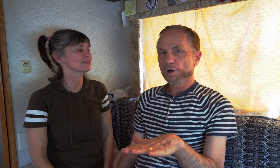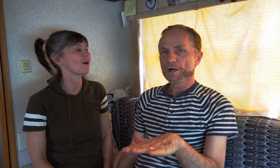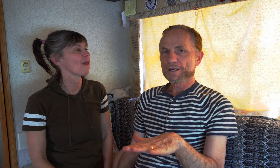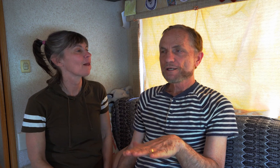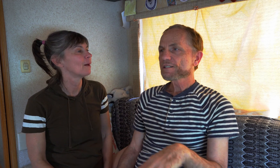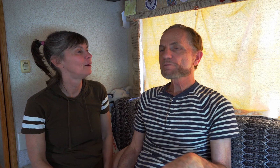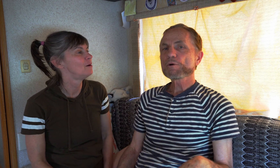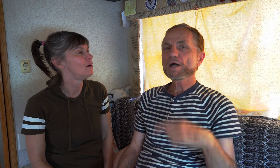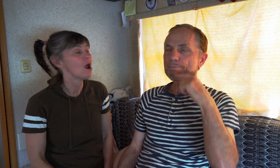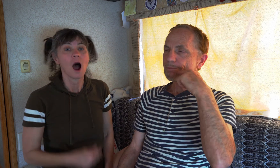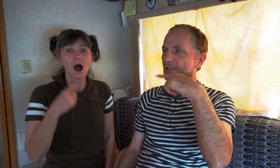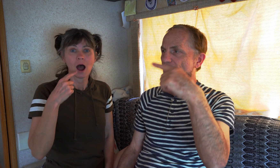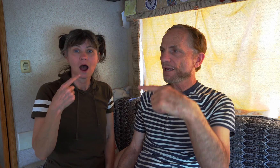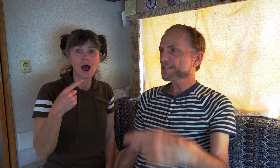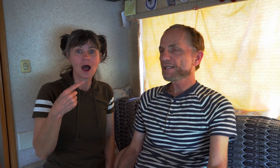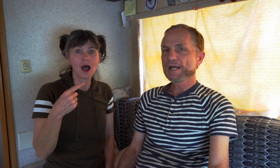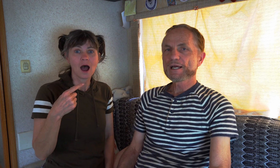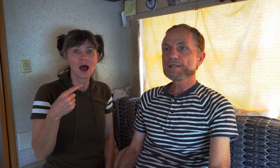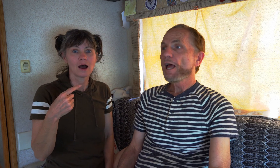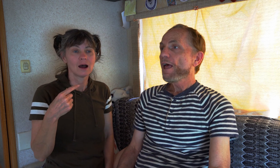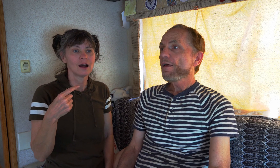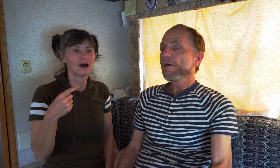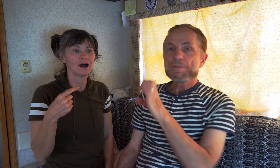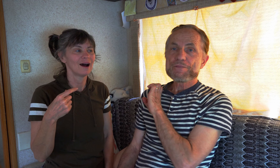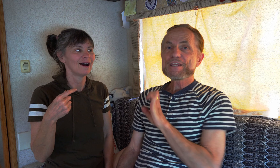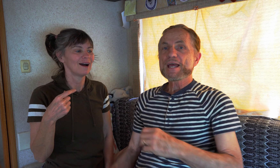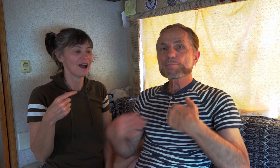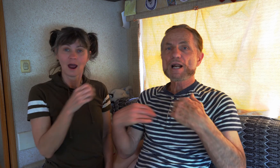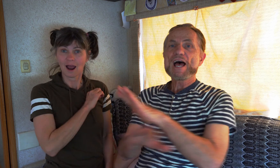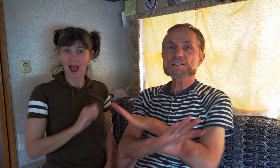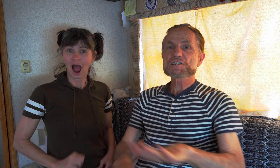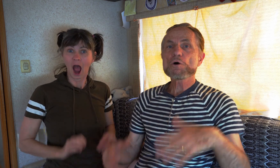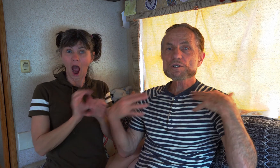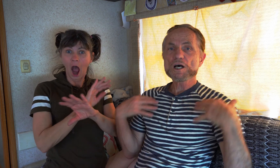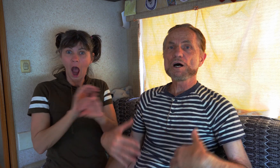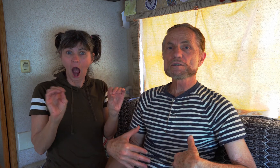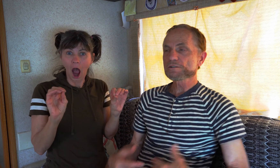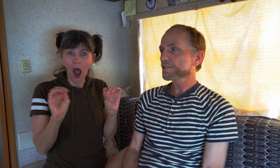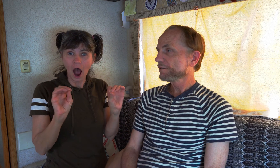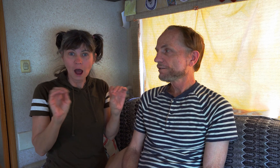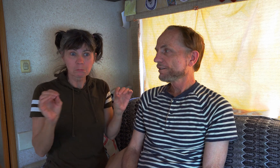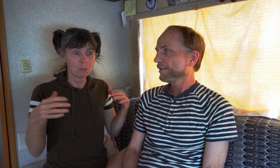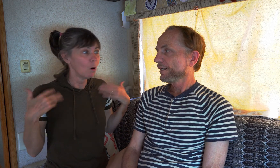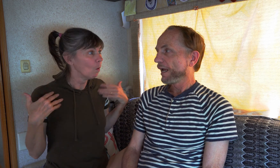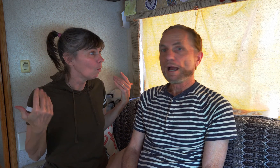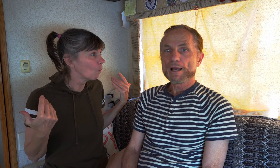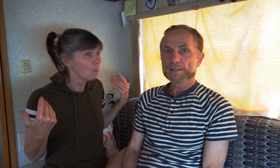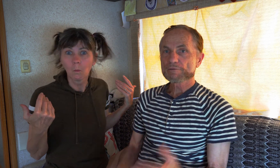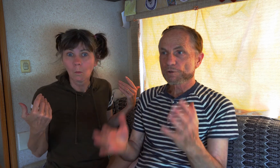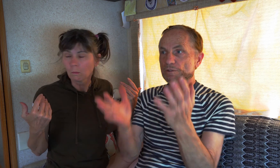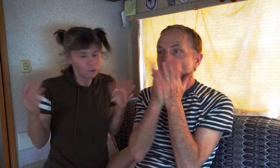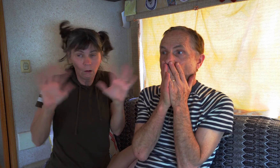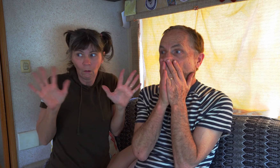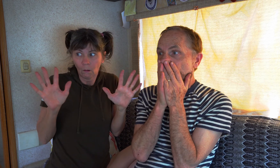Yes. spoke up and said, "The emperor has no clothes."